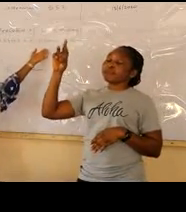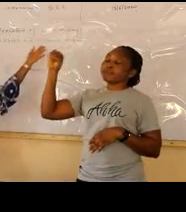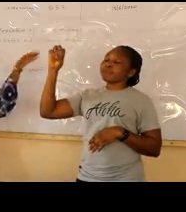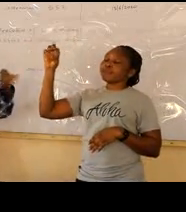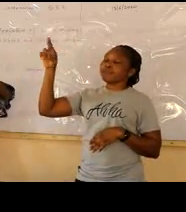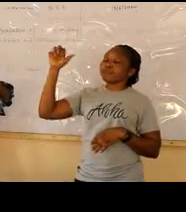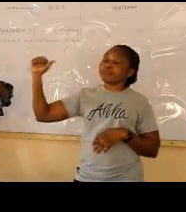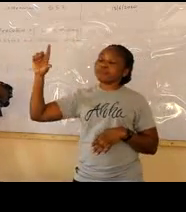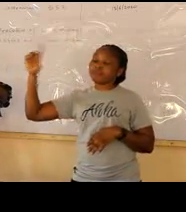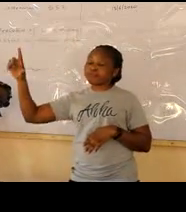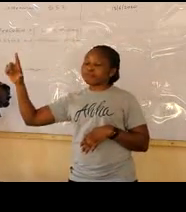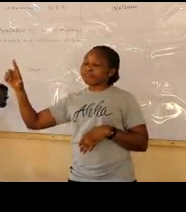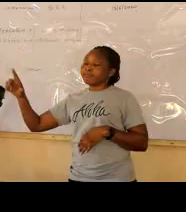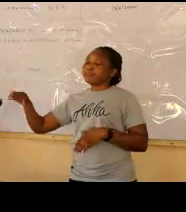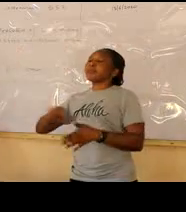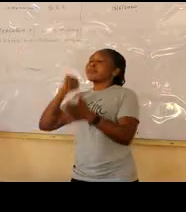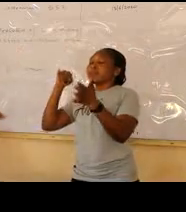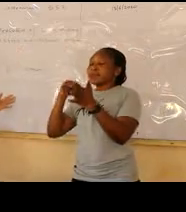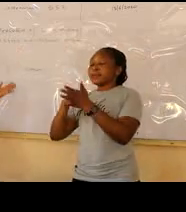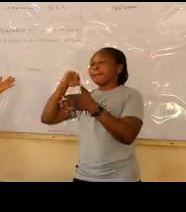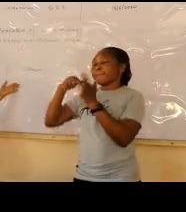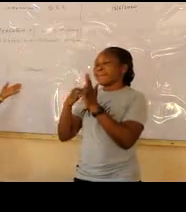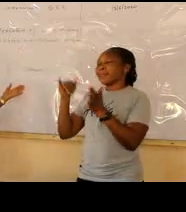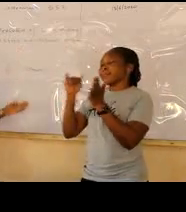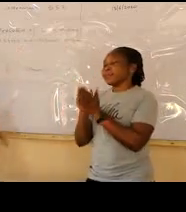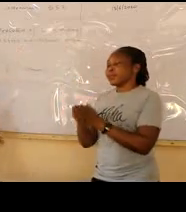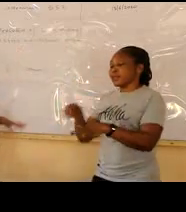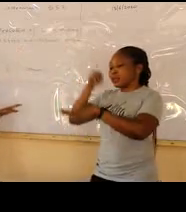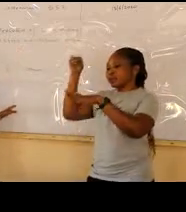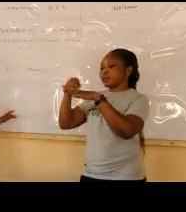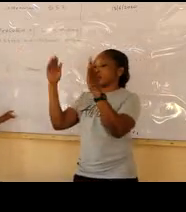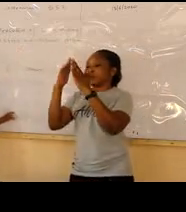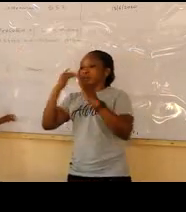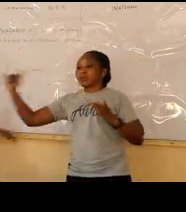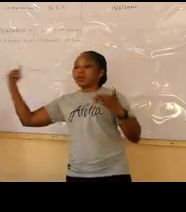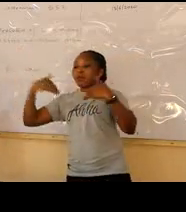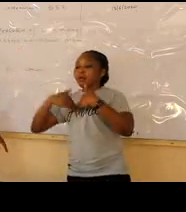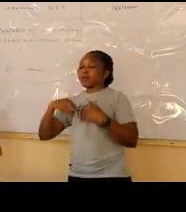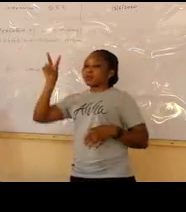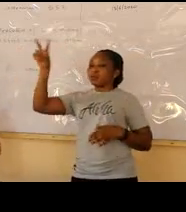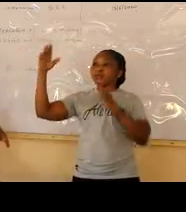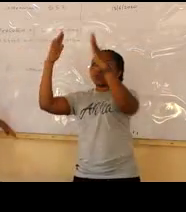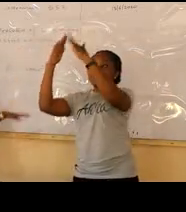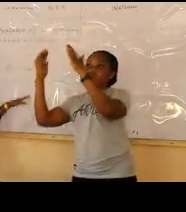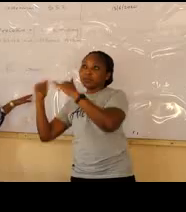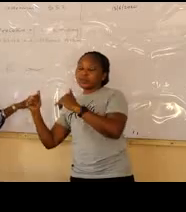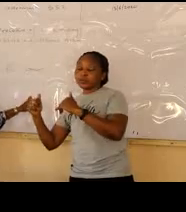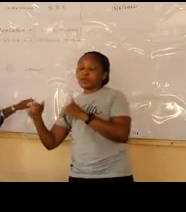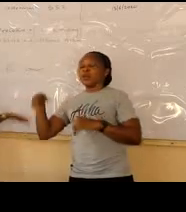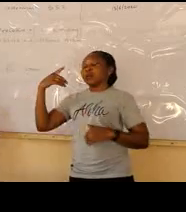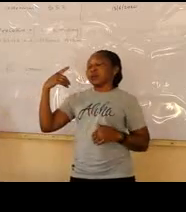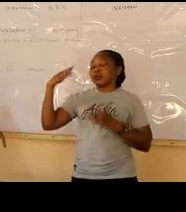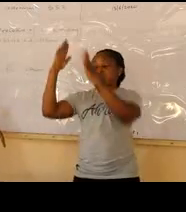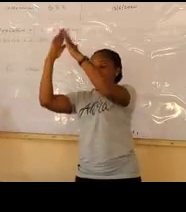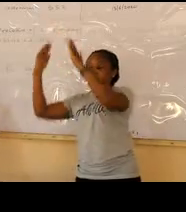is made up of what? Two houses, which are the upper and the lower house. Then we have the Senate